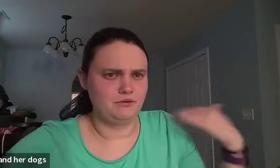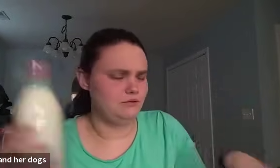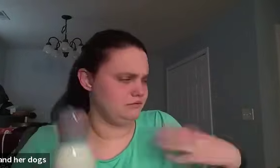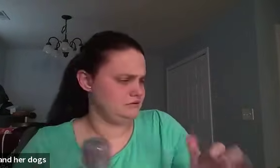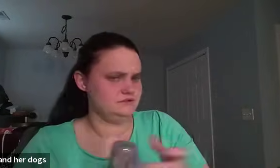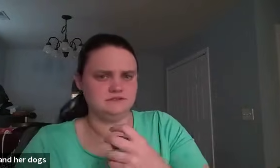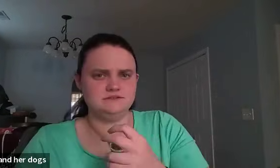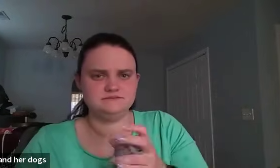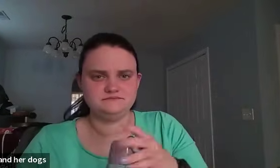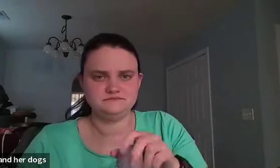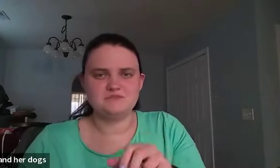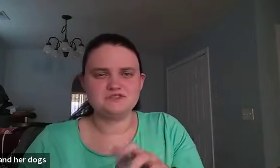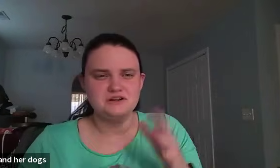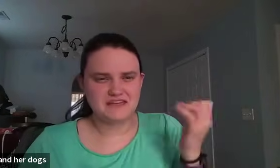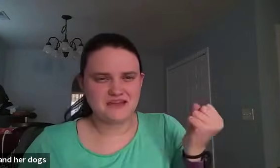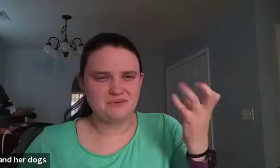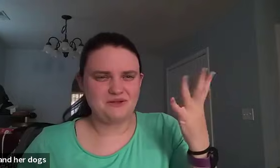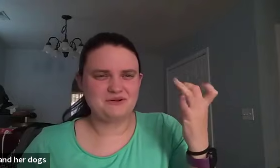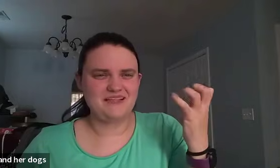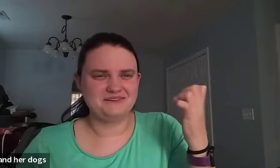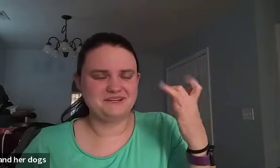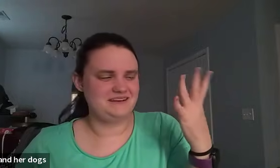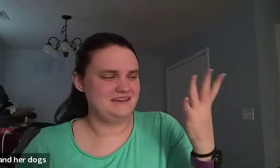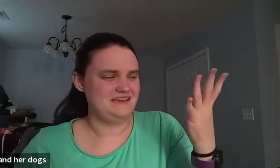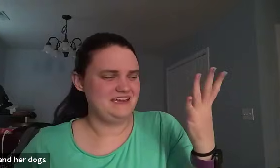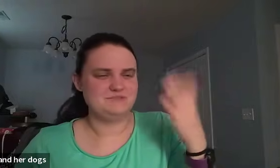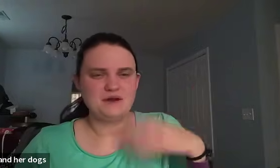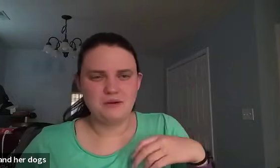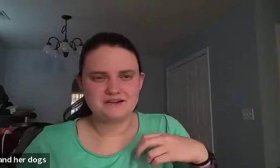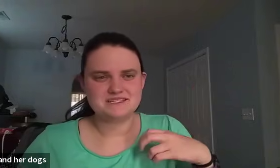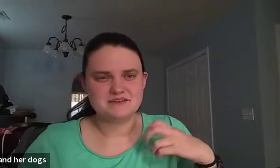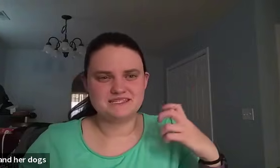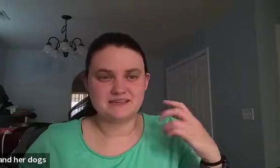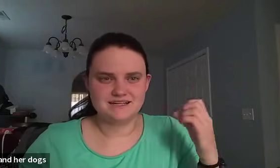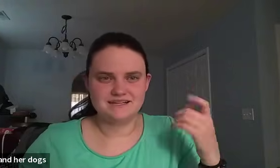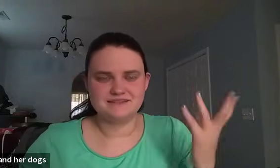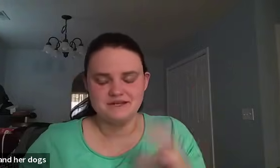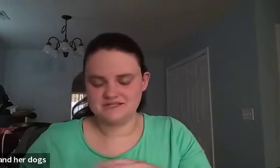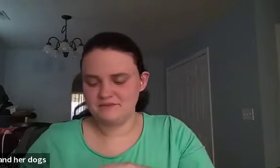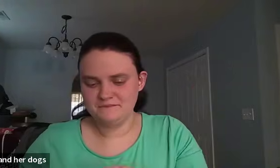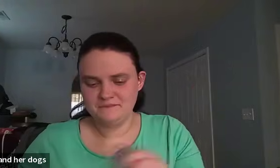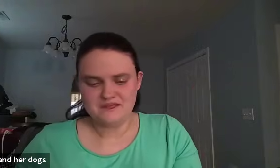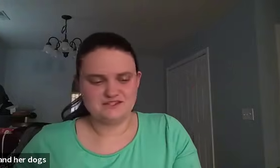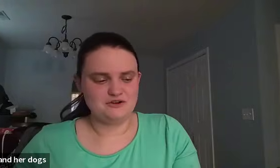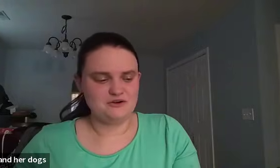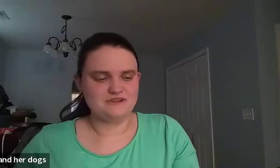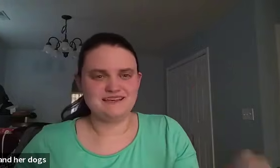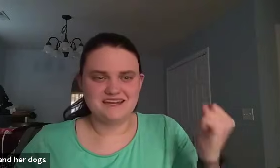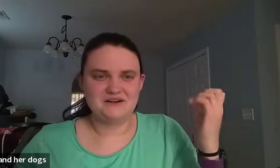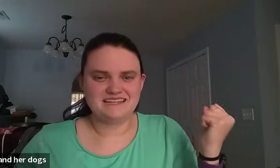Whew. I'm starting to hit that point where like when it's been a while since I've been signing because of my summer. So signing all